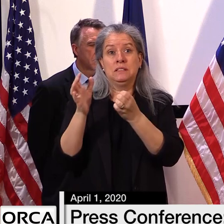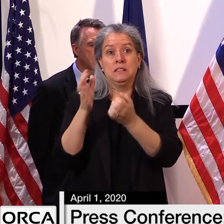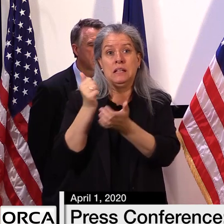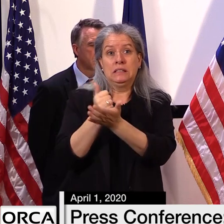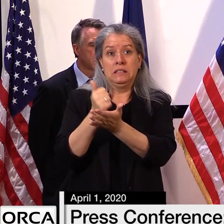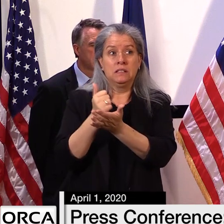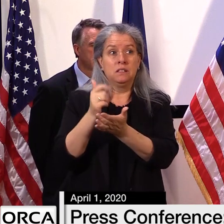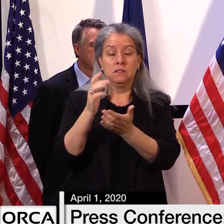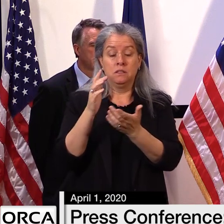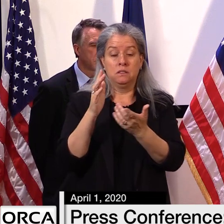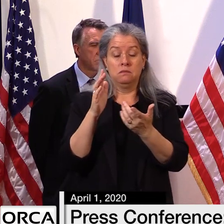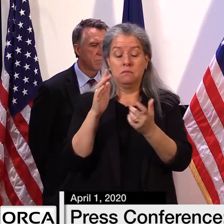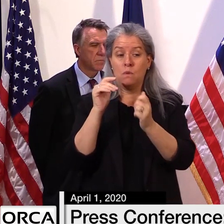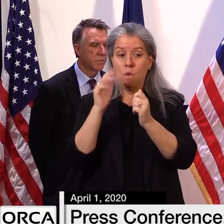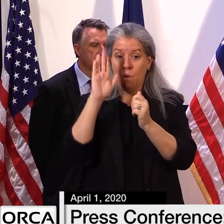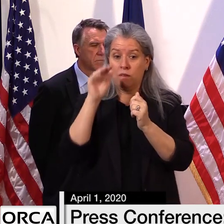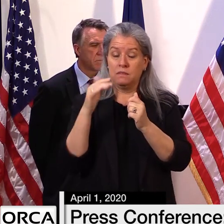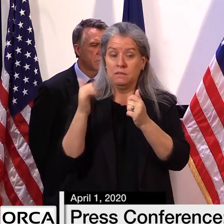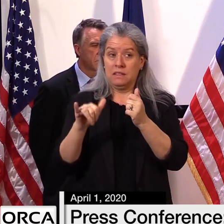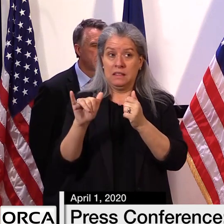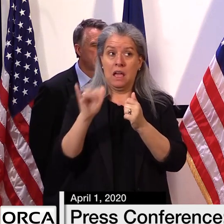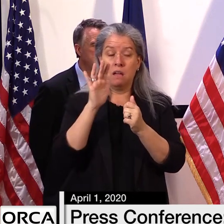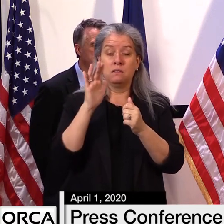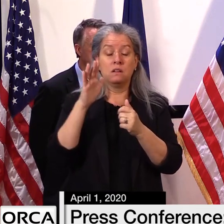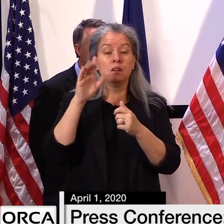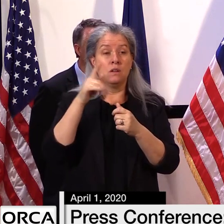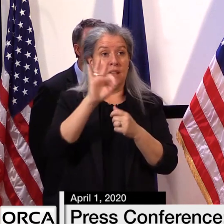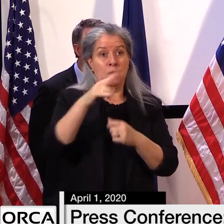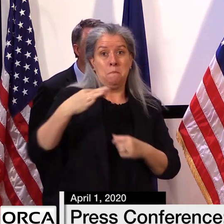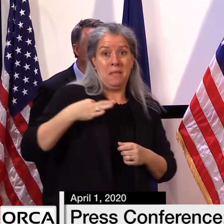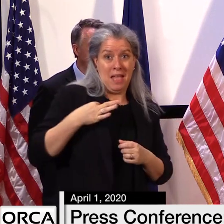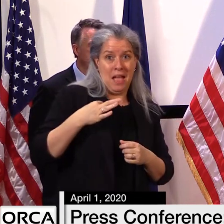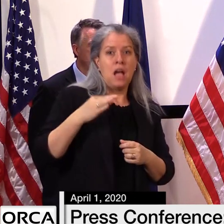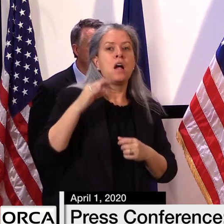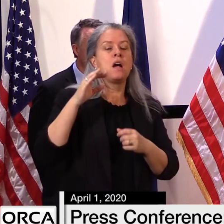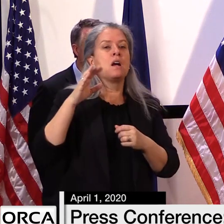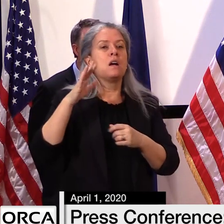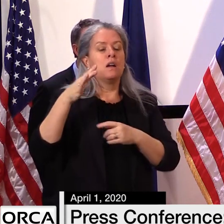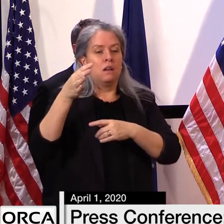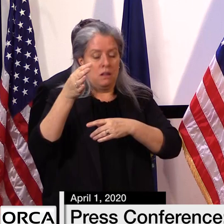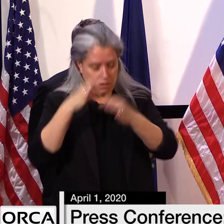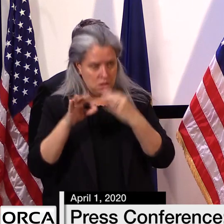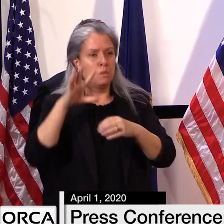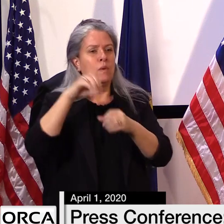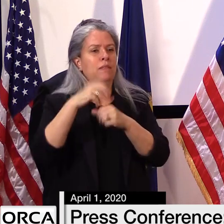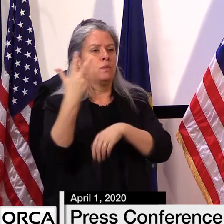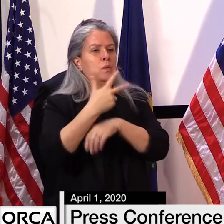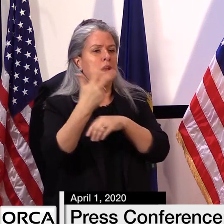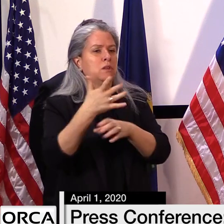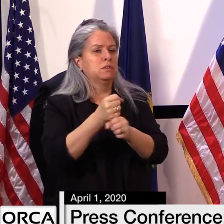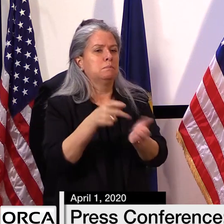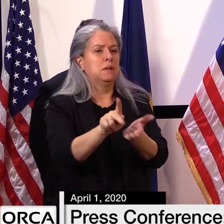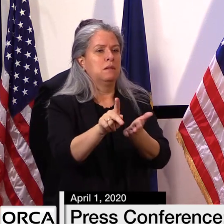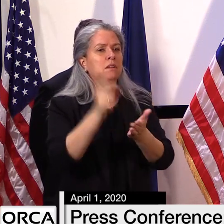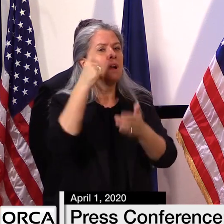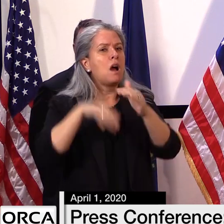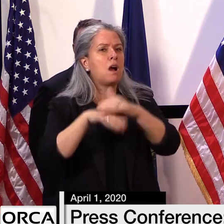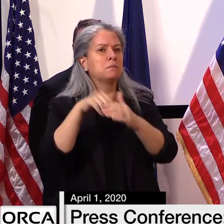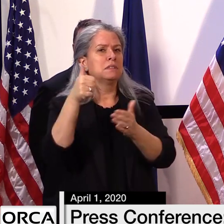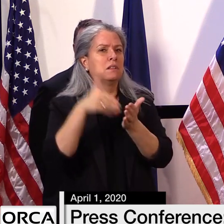in about 3 days, and that's up to $10,000. That's going to give a boost that really is vitally